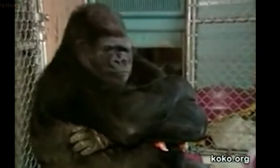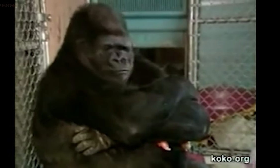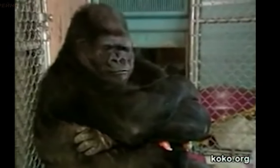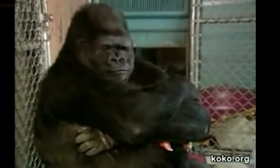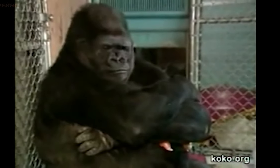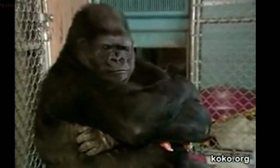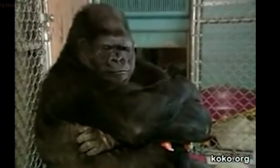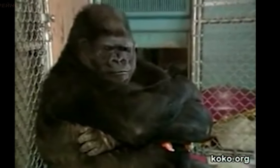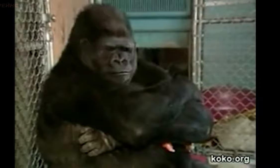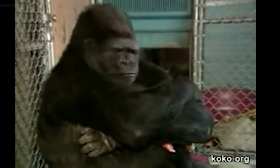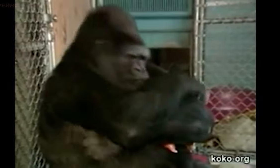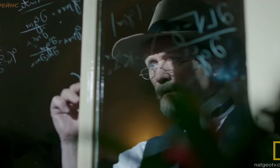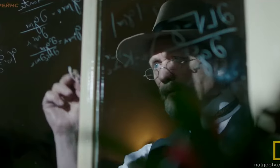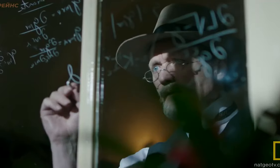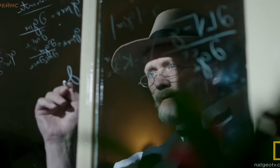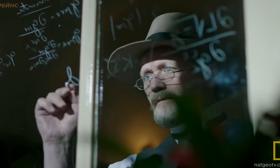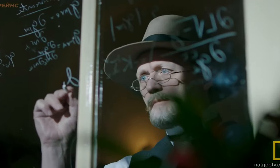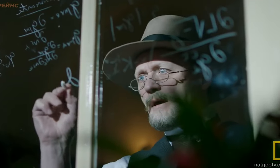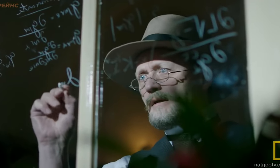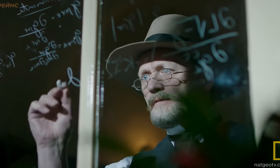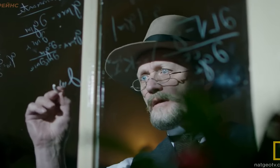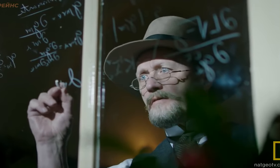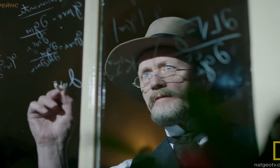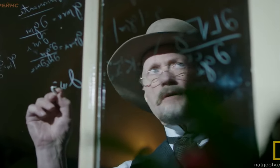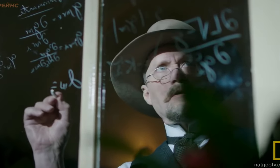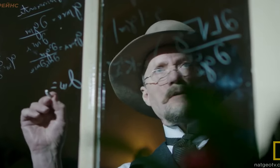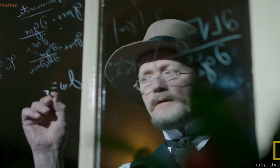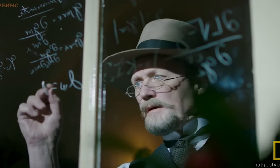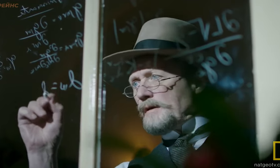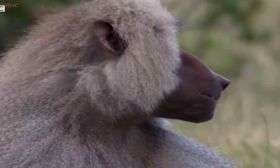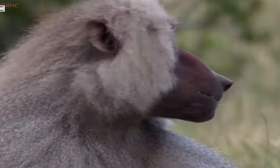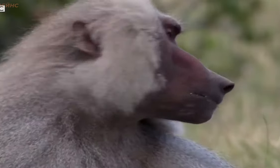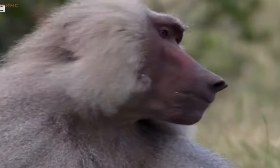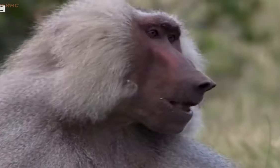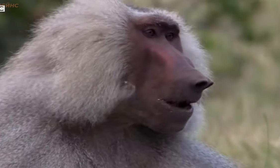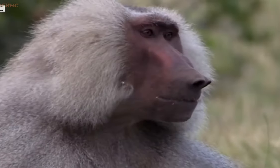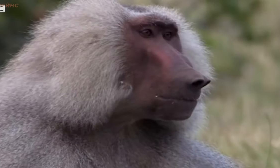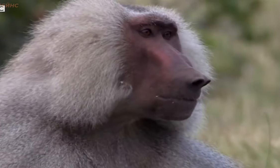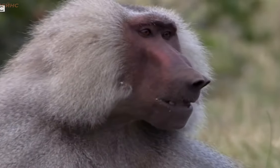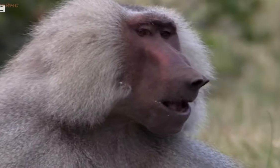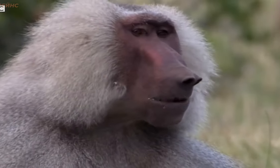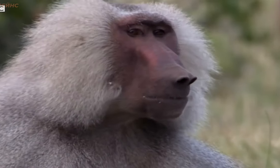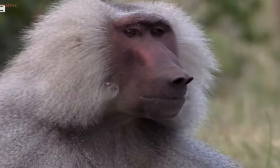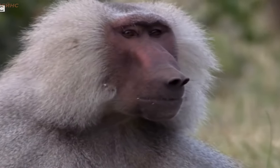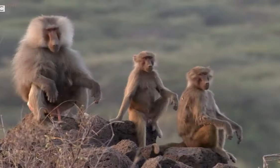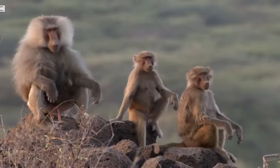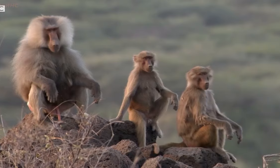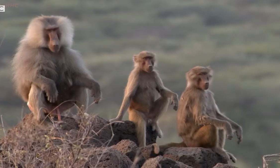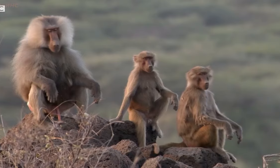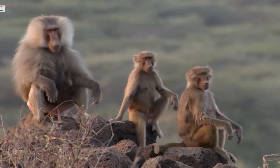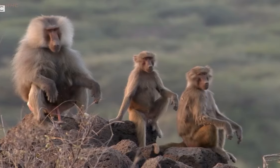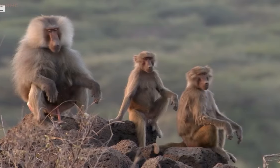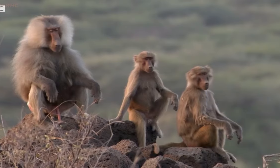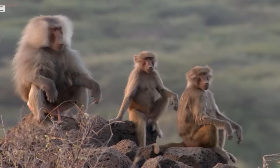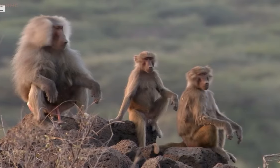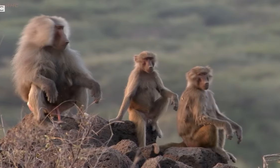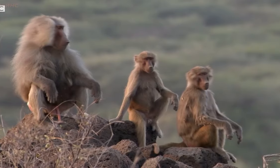human-like creatures, not only in terms of physiology, but also psychology. In addition to the famous Coco, scientists conducted